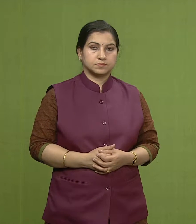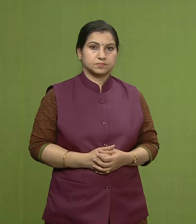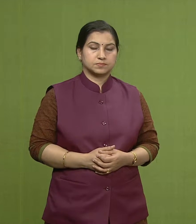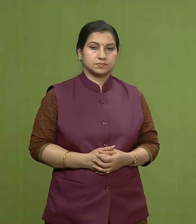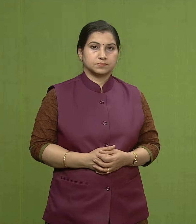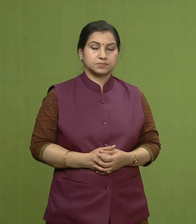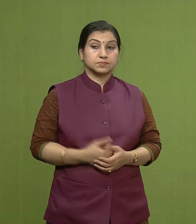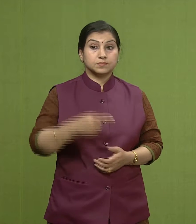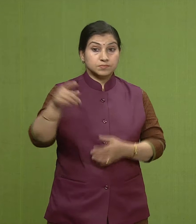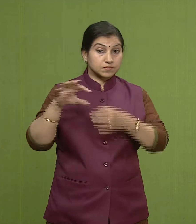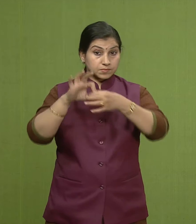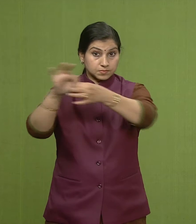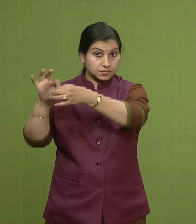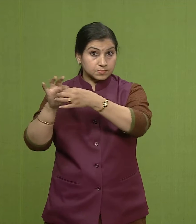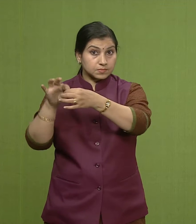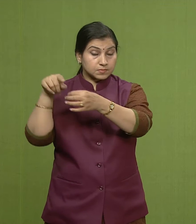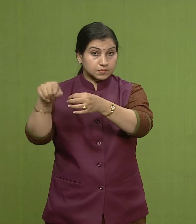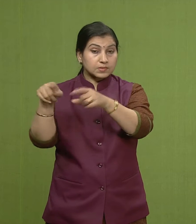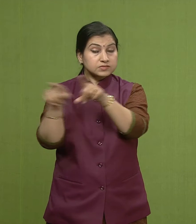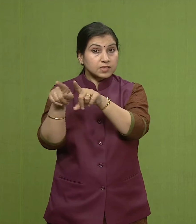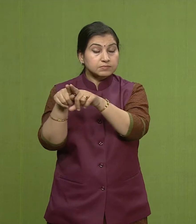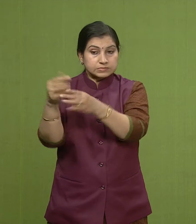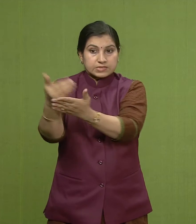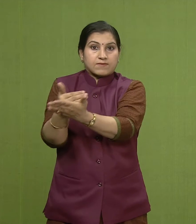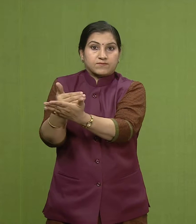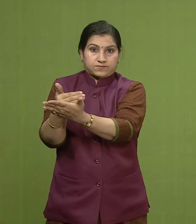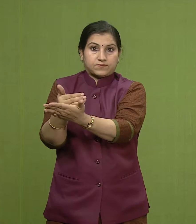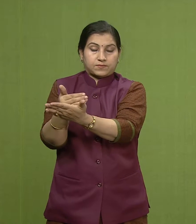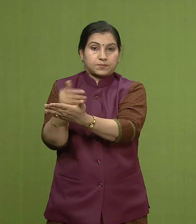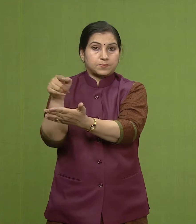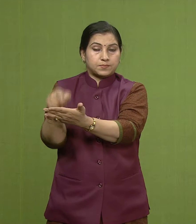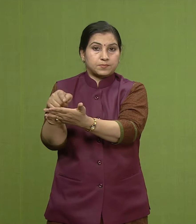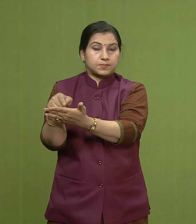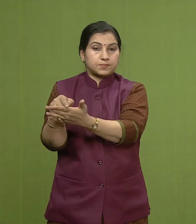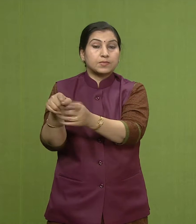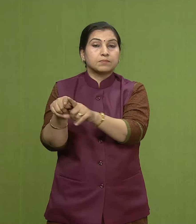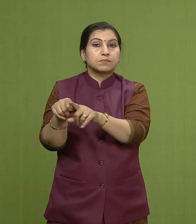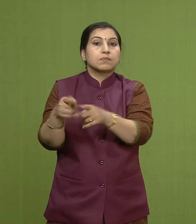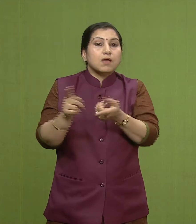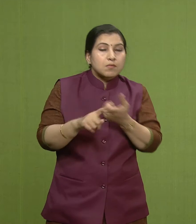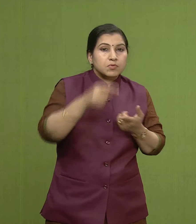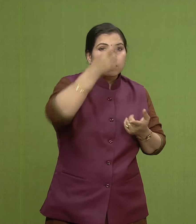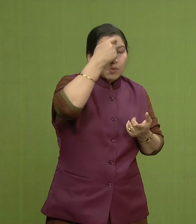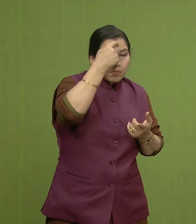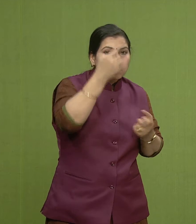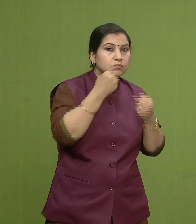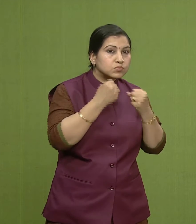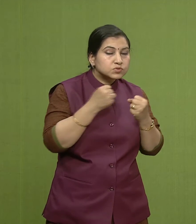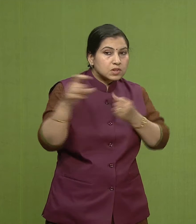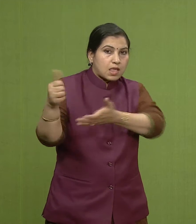These relations act as a safety net during difficult circumstances.